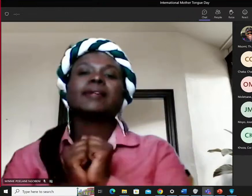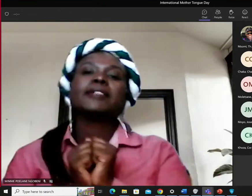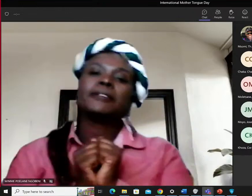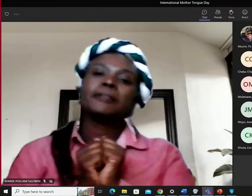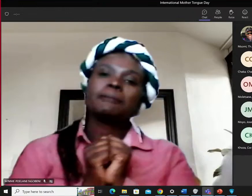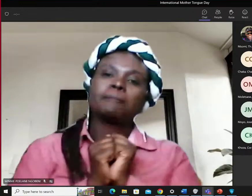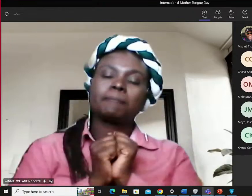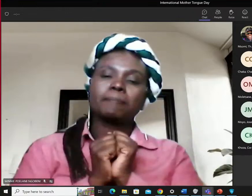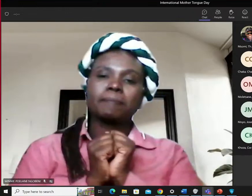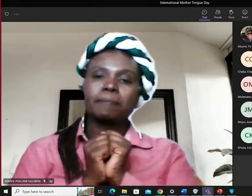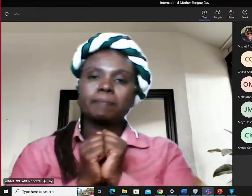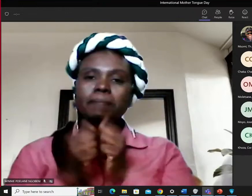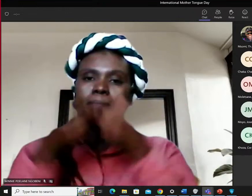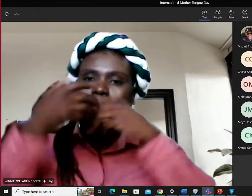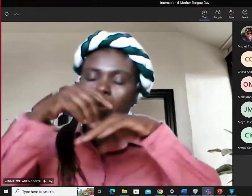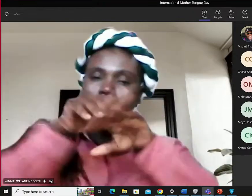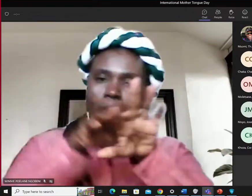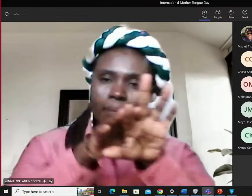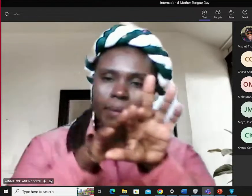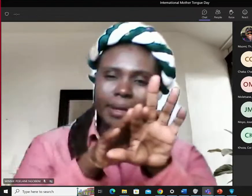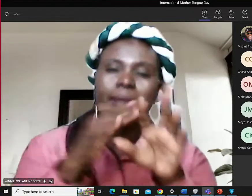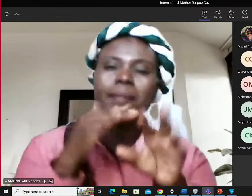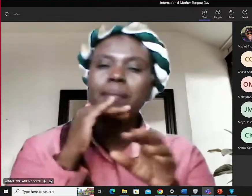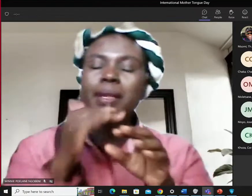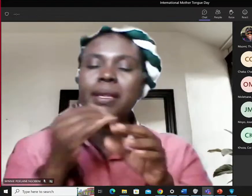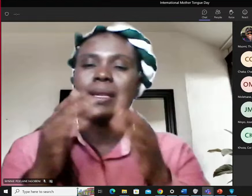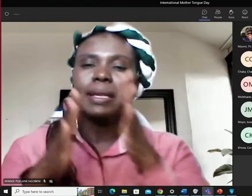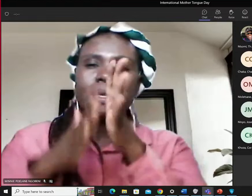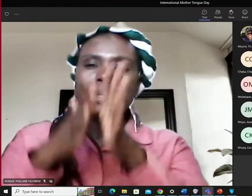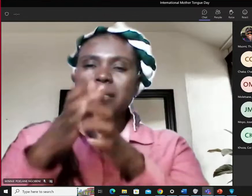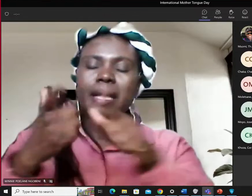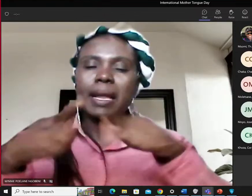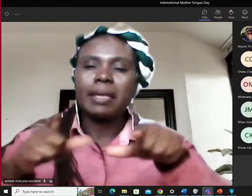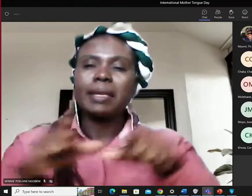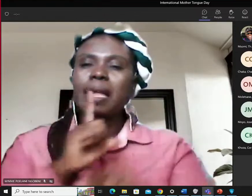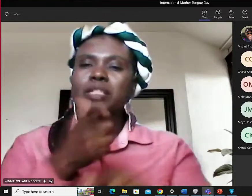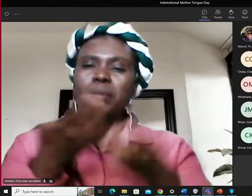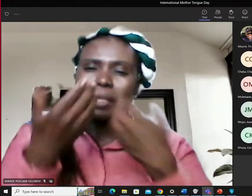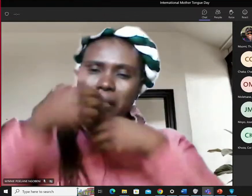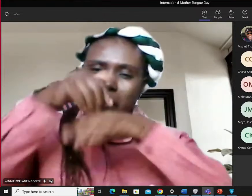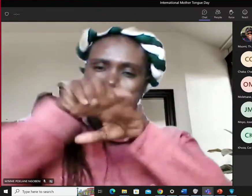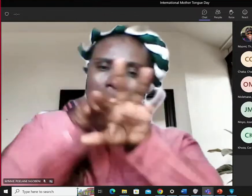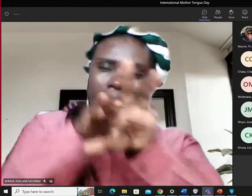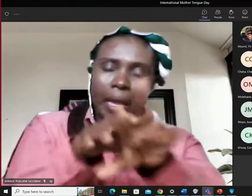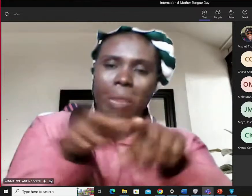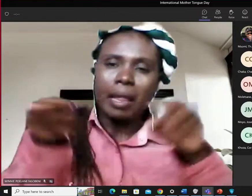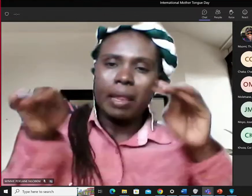Combined means signing and speaking together at the same time.